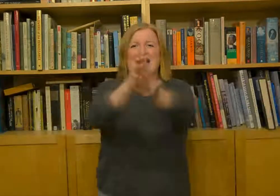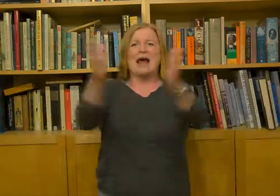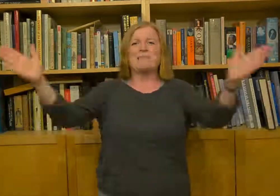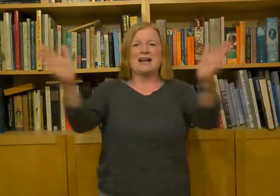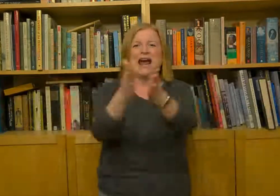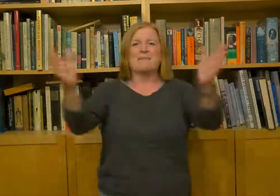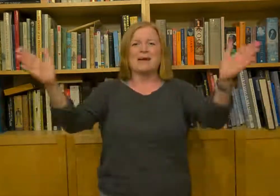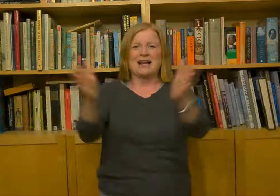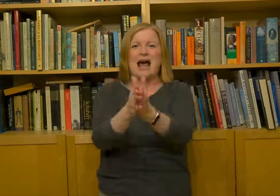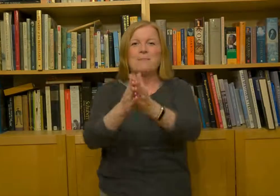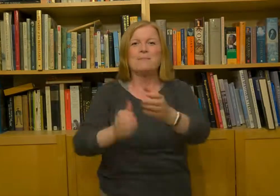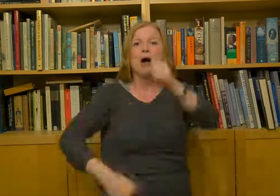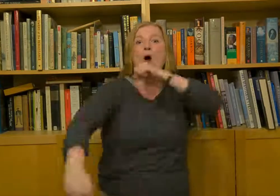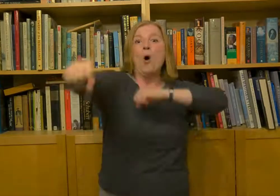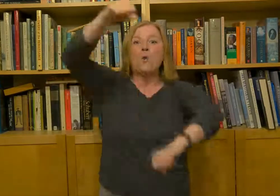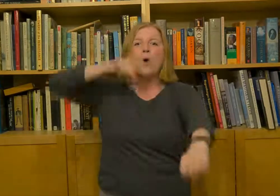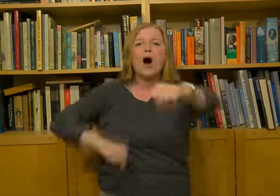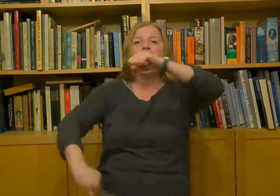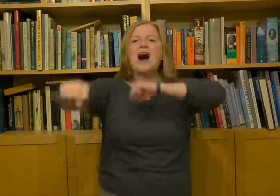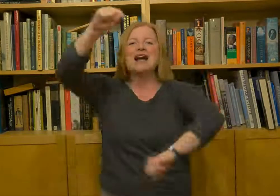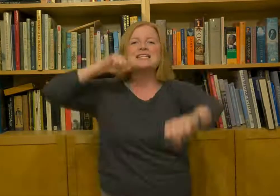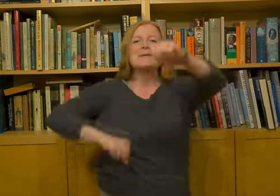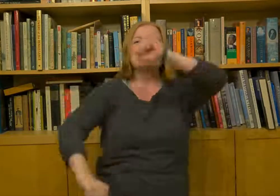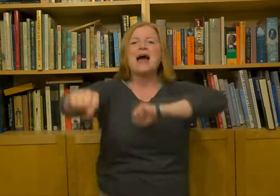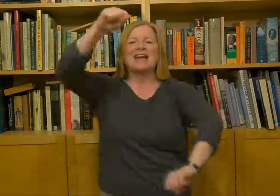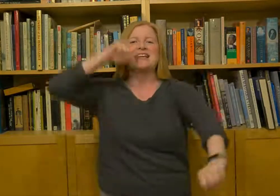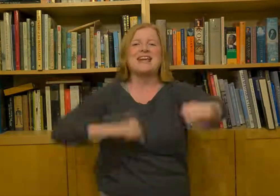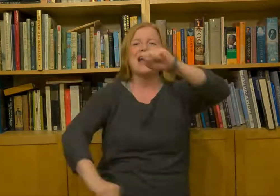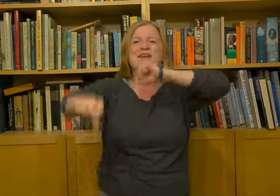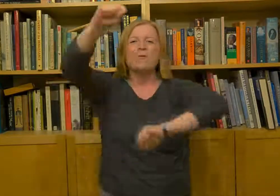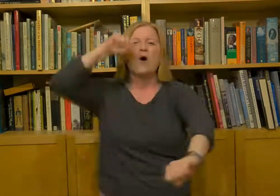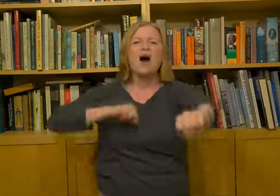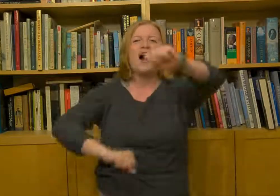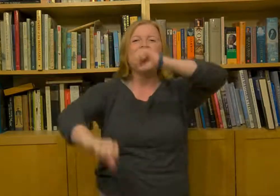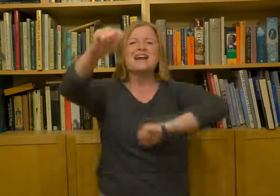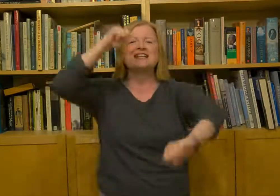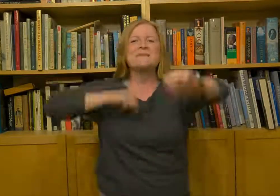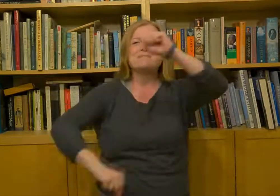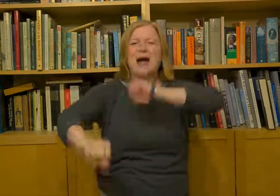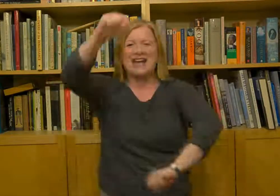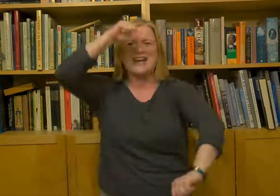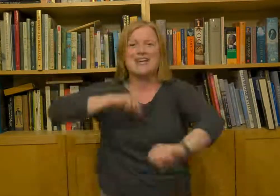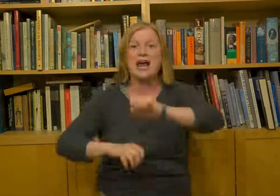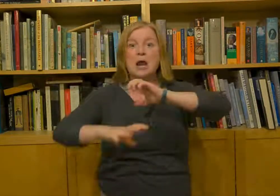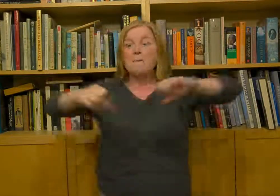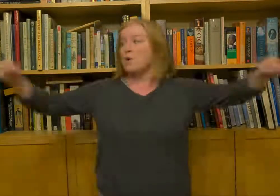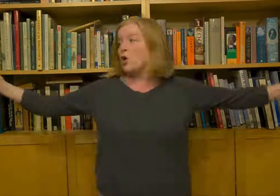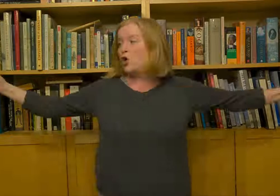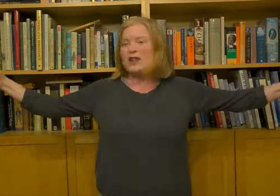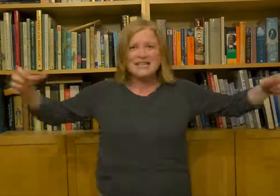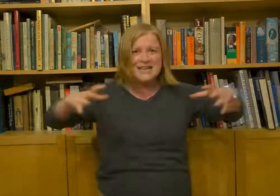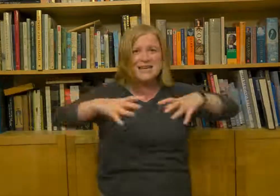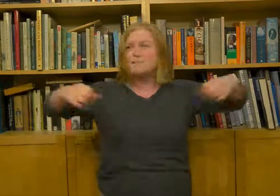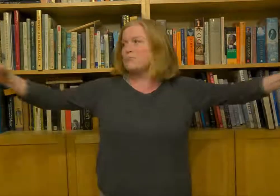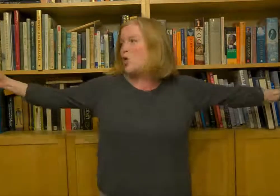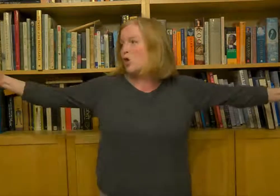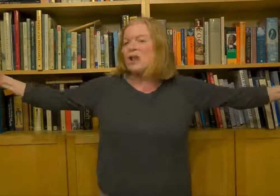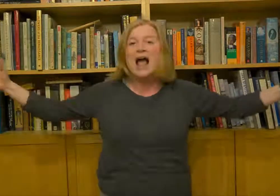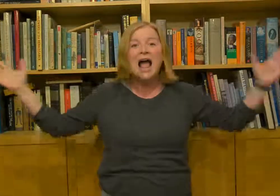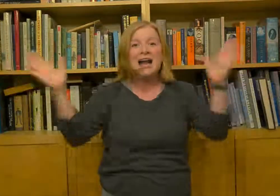Clap, clap, clap. Wind it back again. Wind it back again. Pull, that's it. Pull,